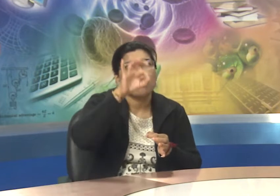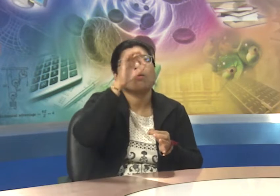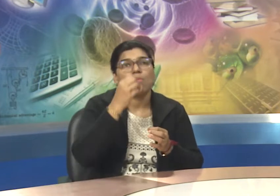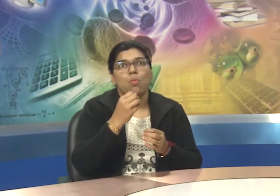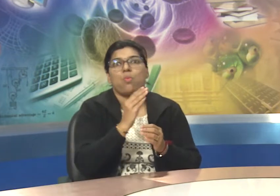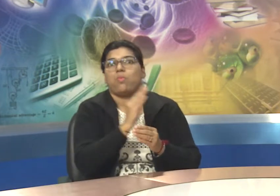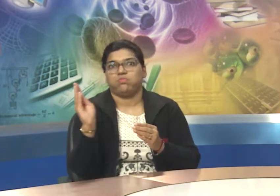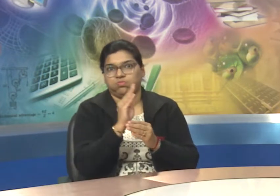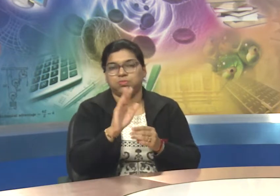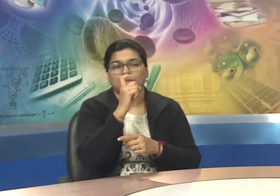It is an